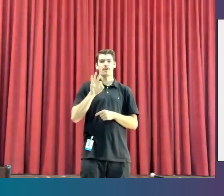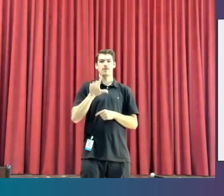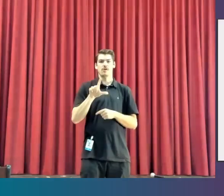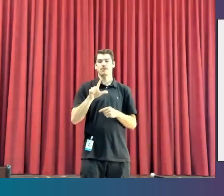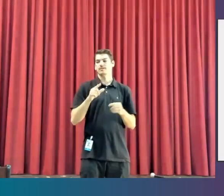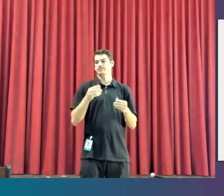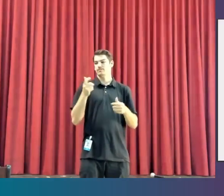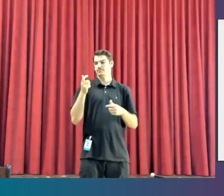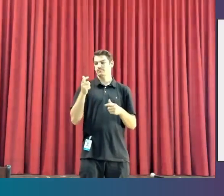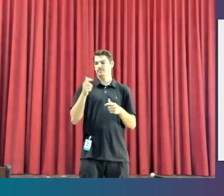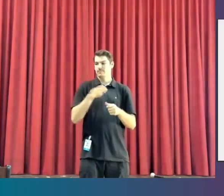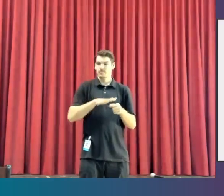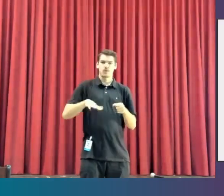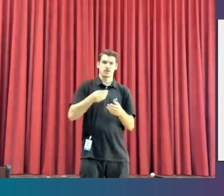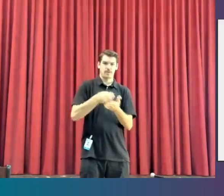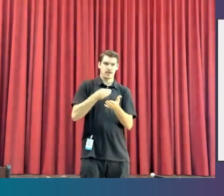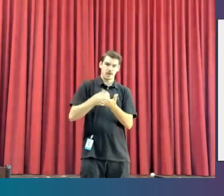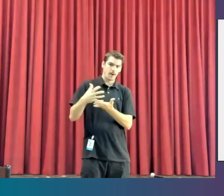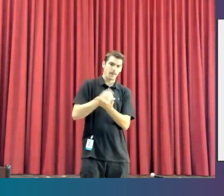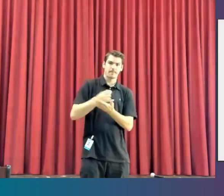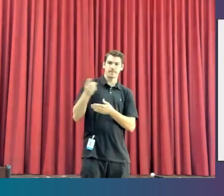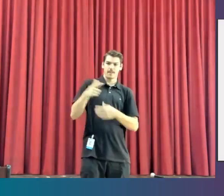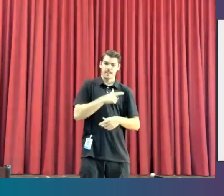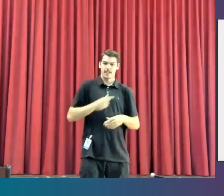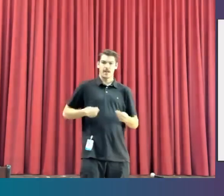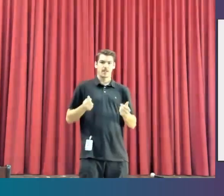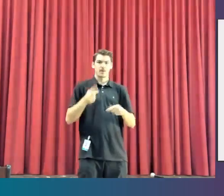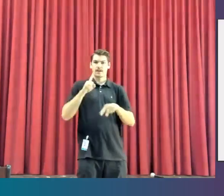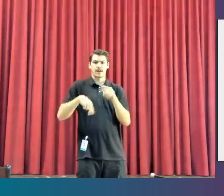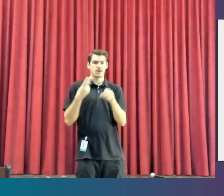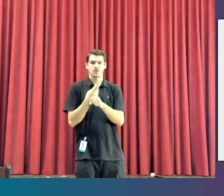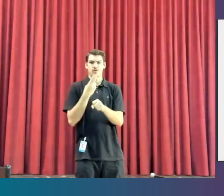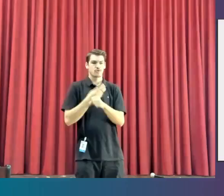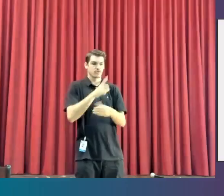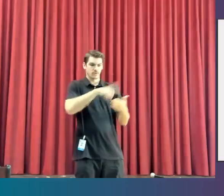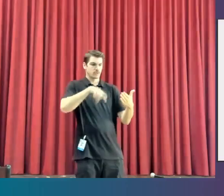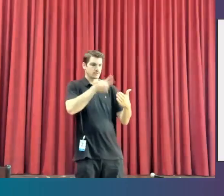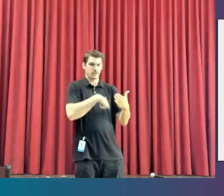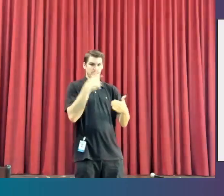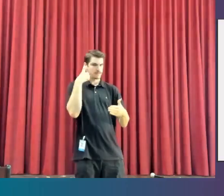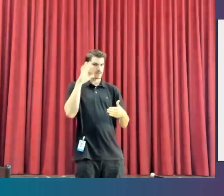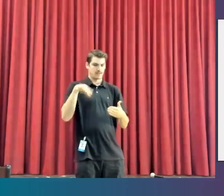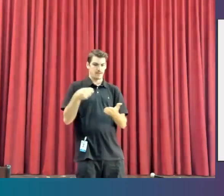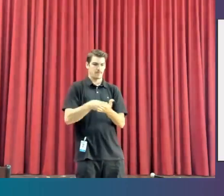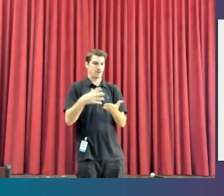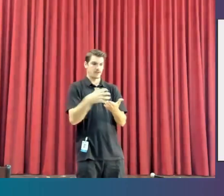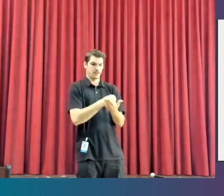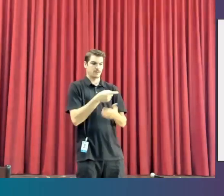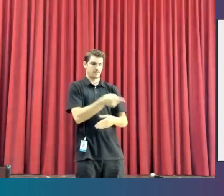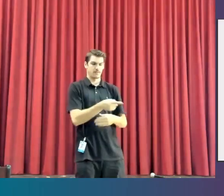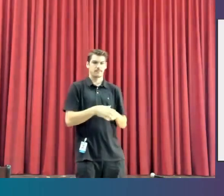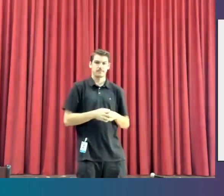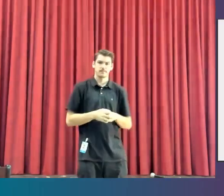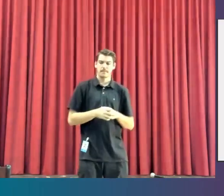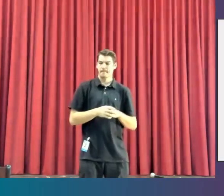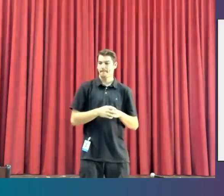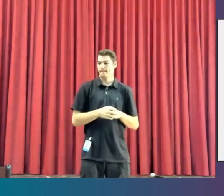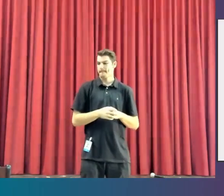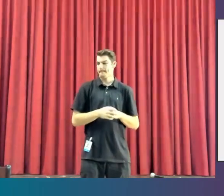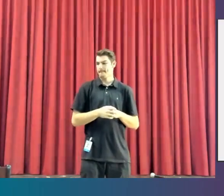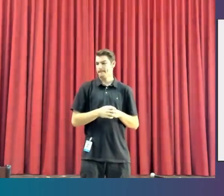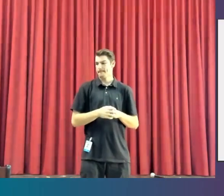that a landlord cannot use as the reason to not rent to a tenant or make it more difficult for tenants to rent there.